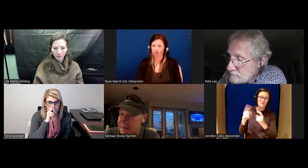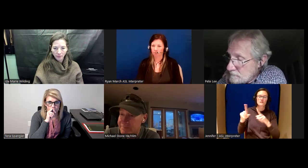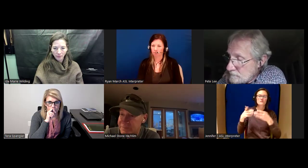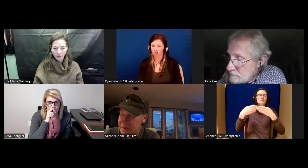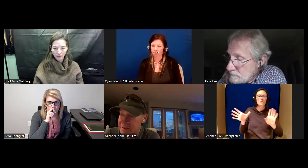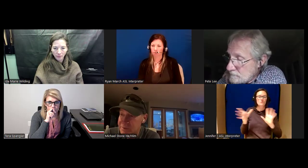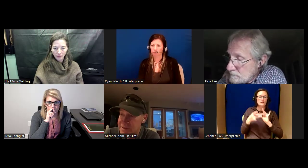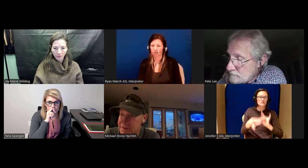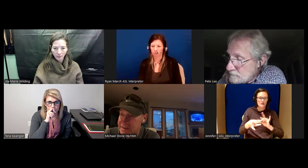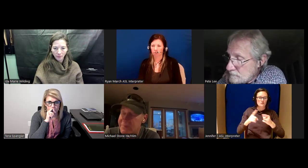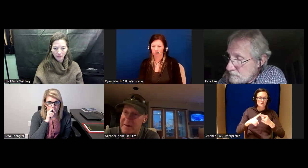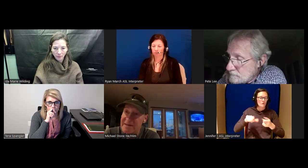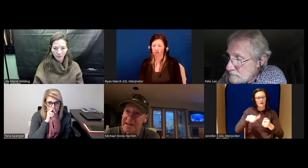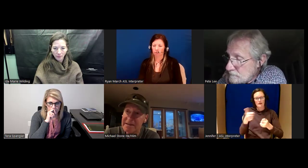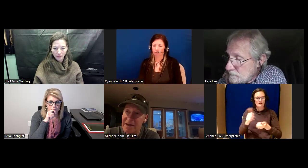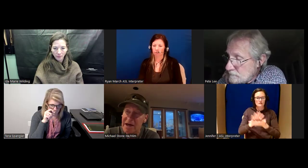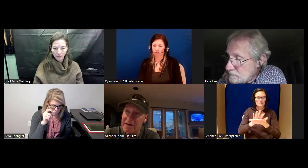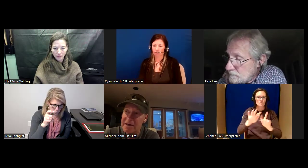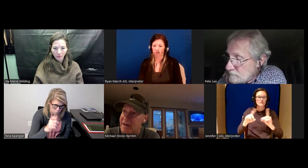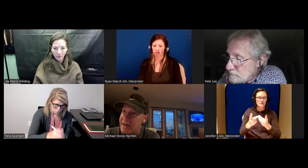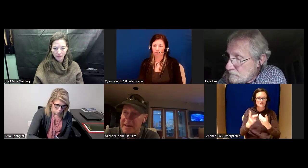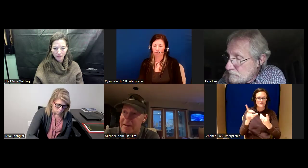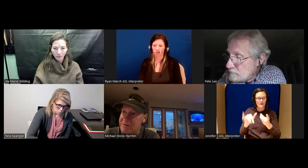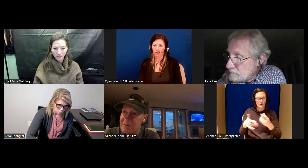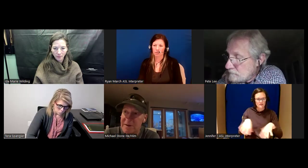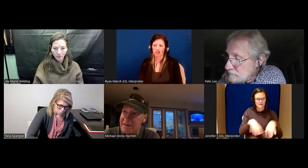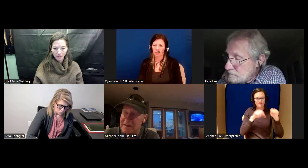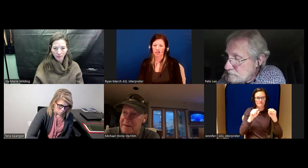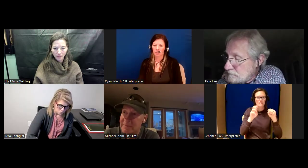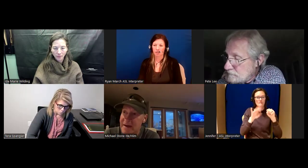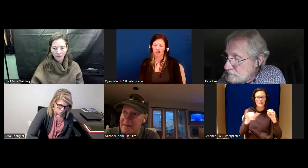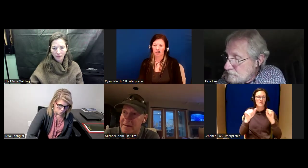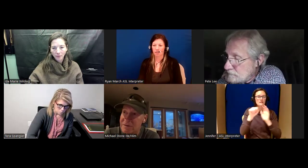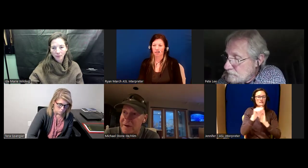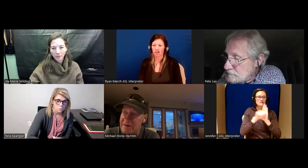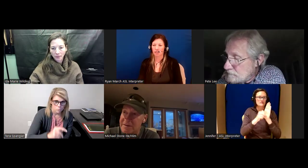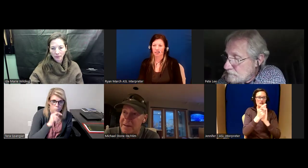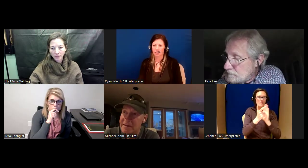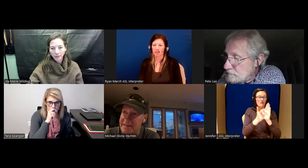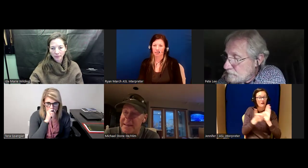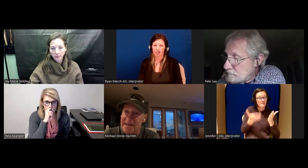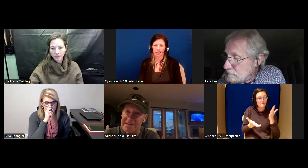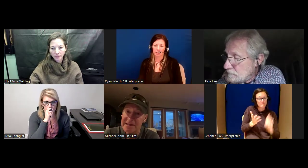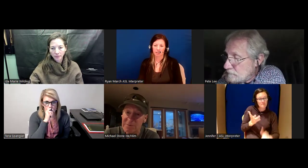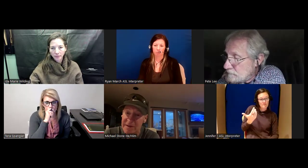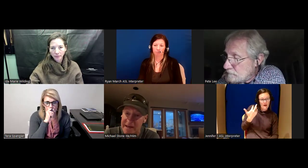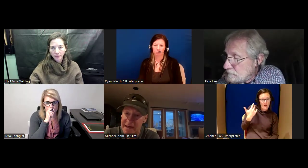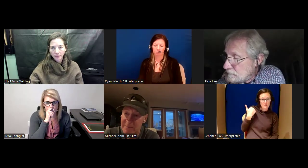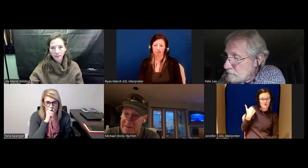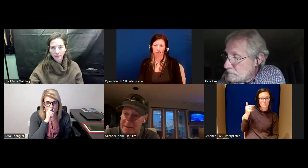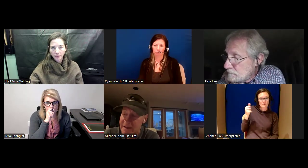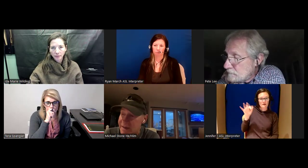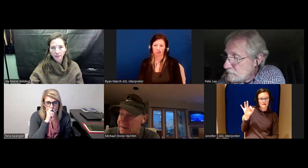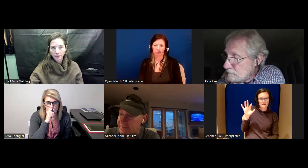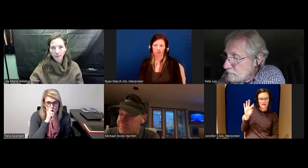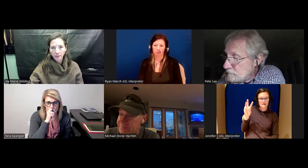was adapted by state law, and it could be back as far as 1996 when that